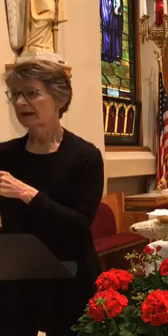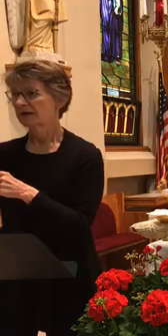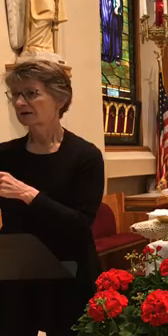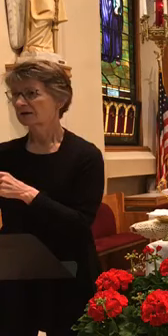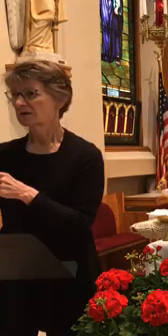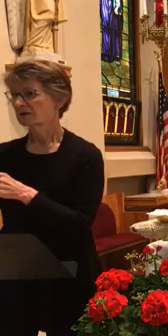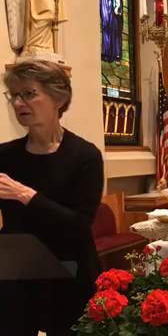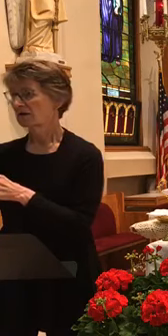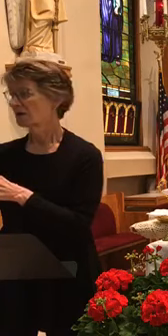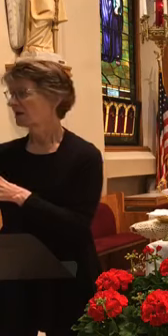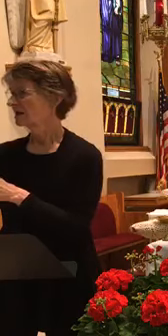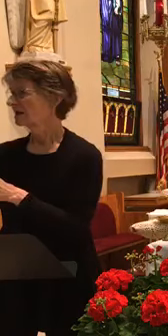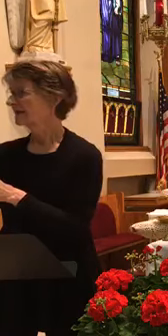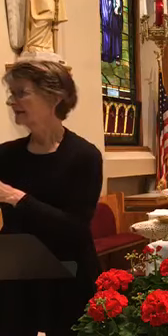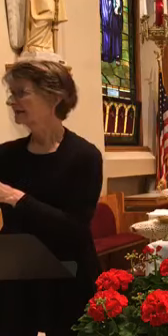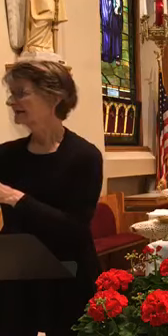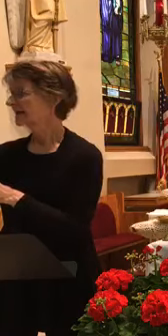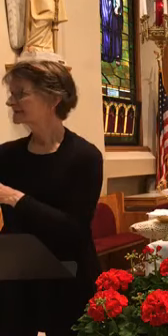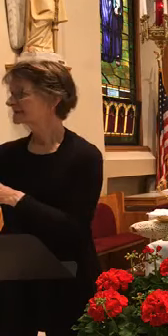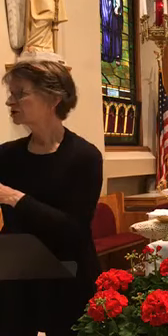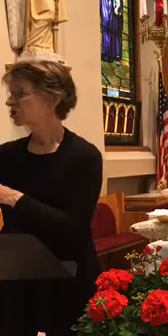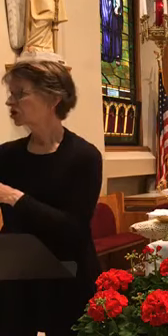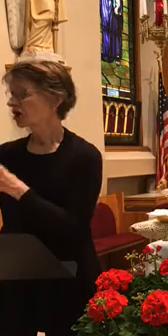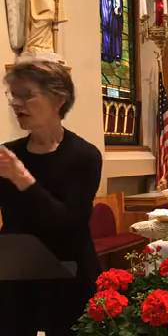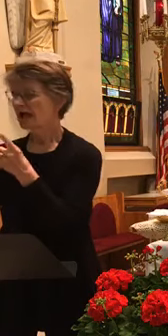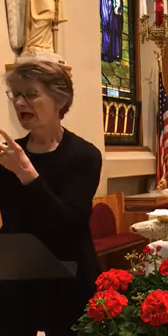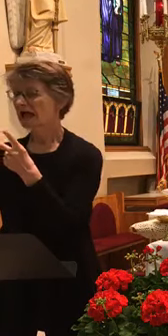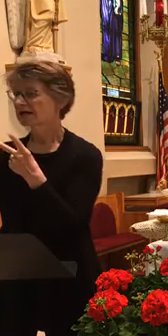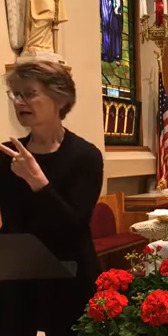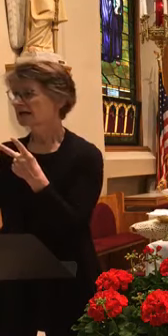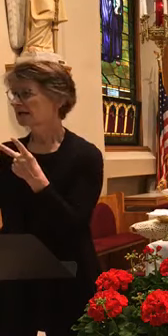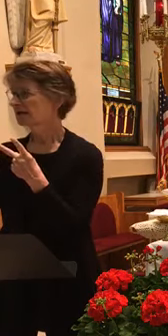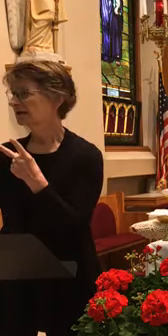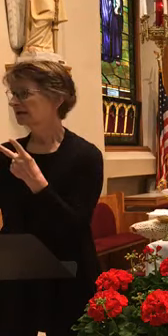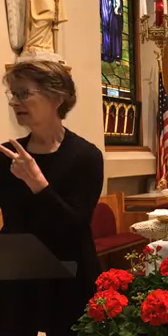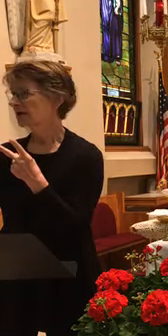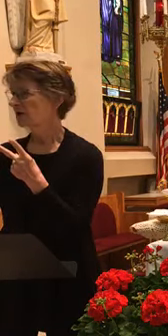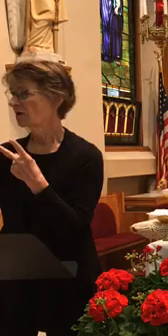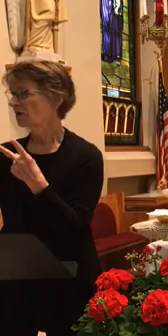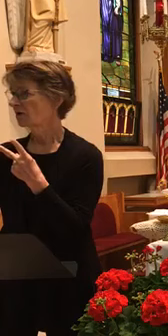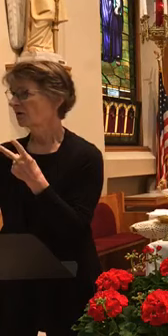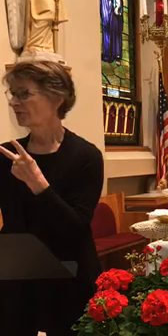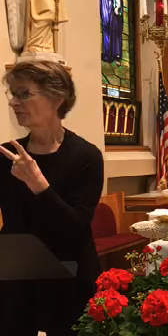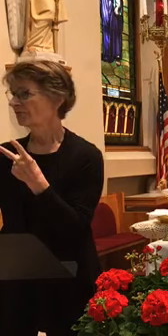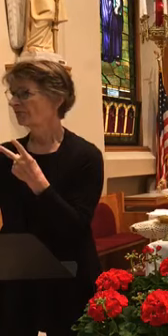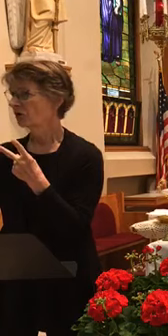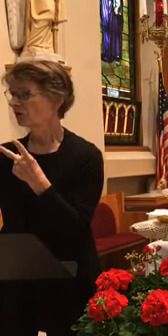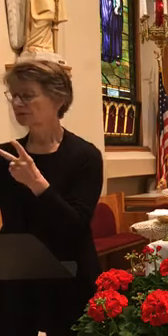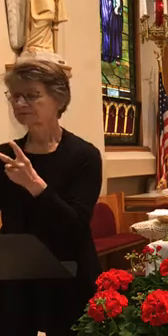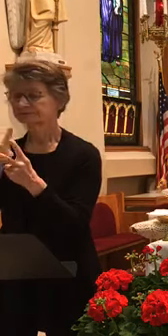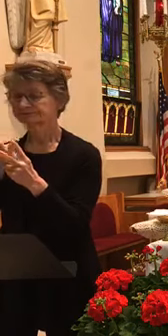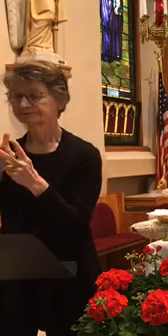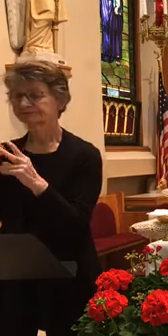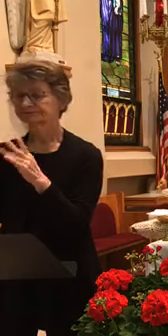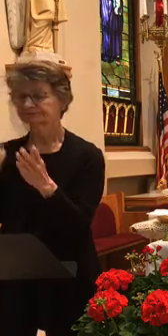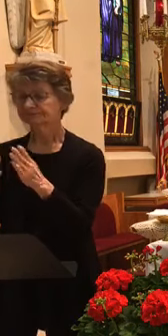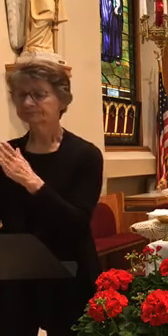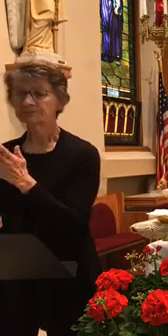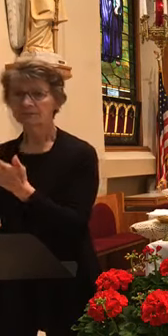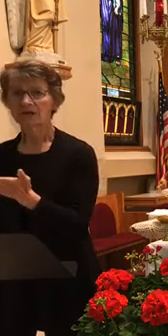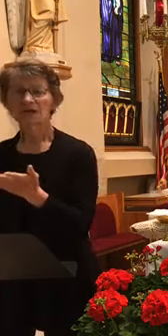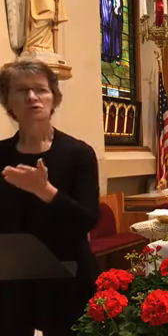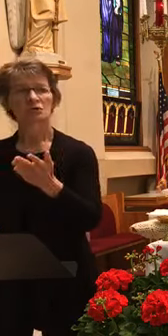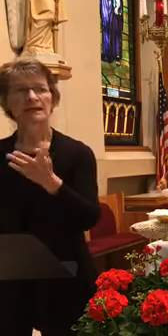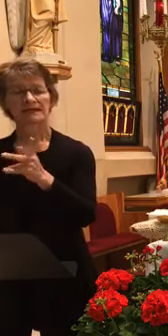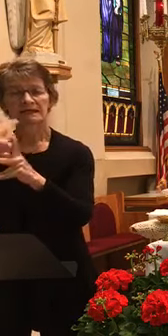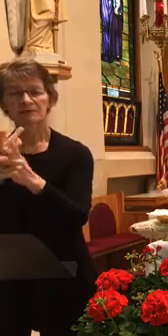also Leo Volk, two of our parishioners who passed away. And so let's keep them in our prayers, and